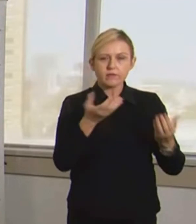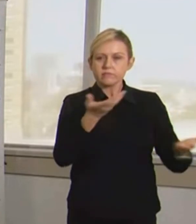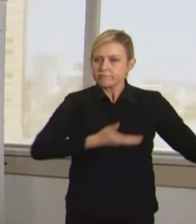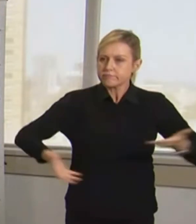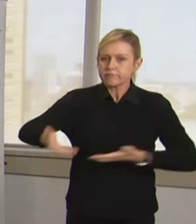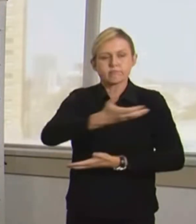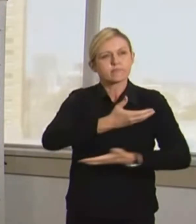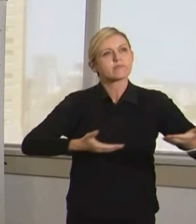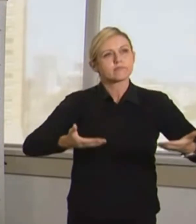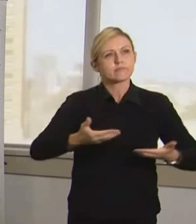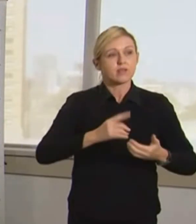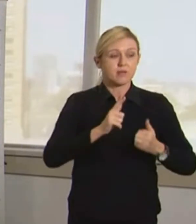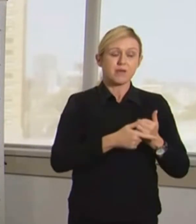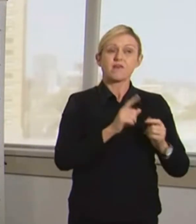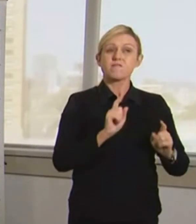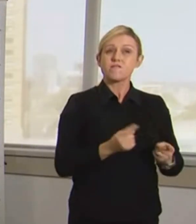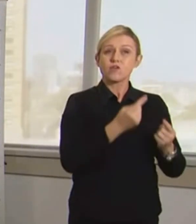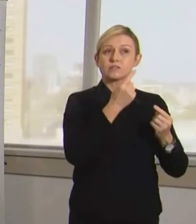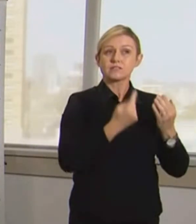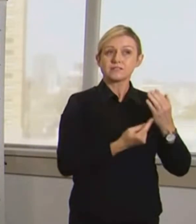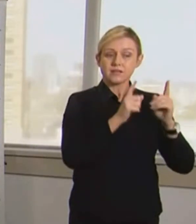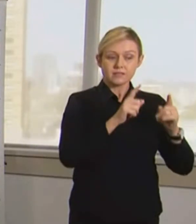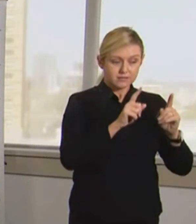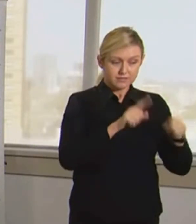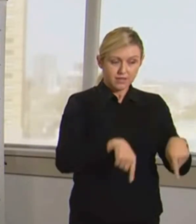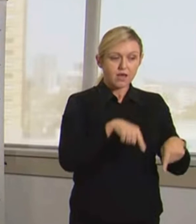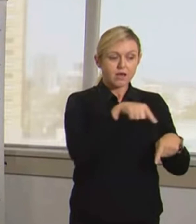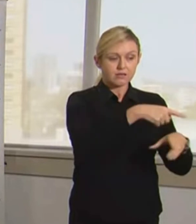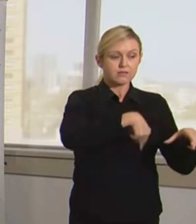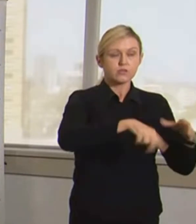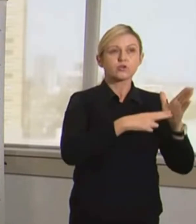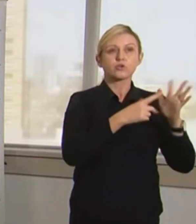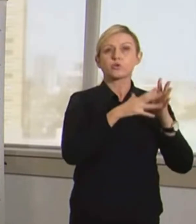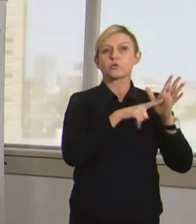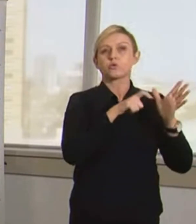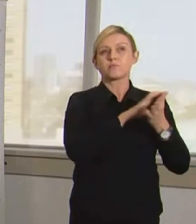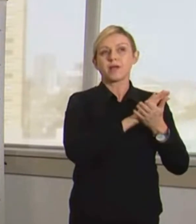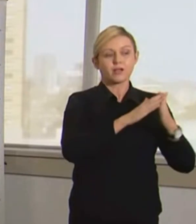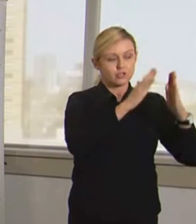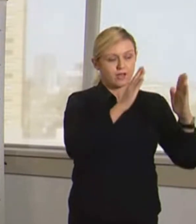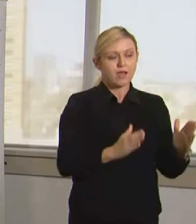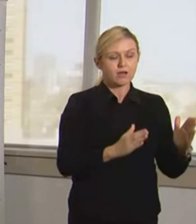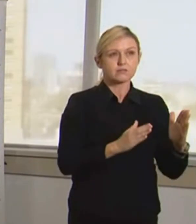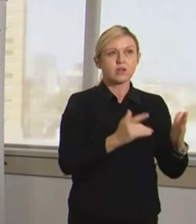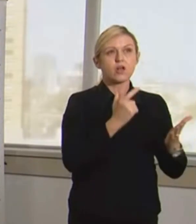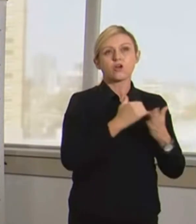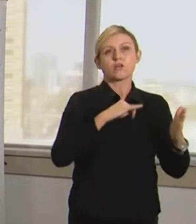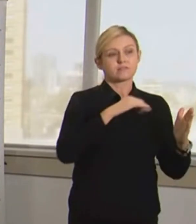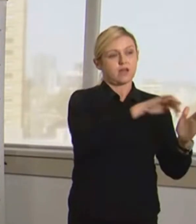people who were taken offline initially, which brought in a lot more from the federal government had to then